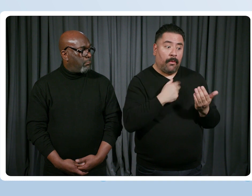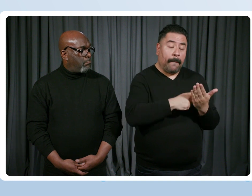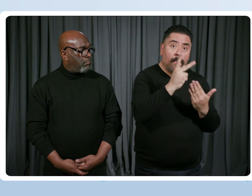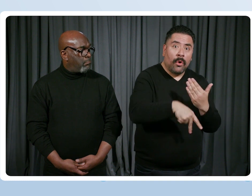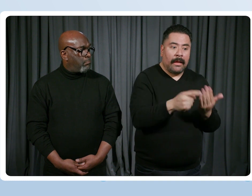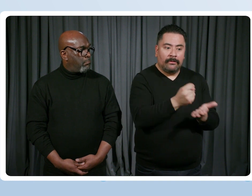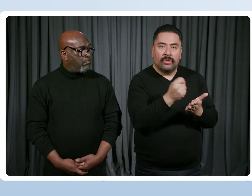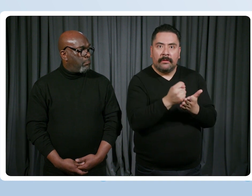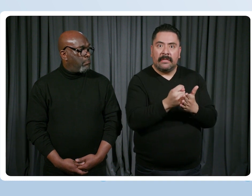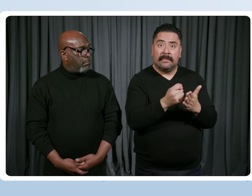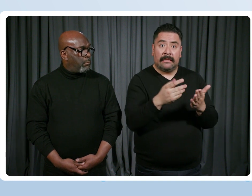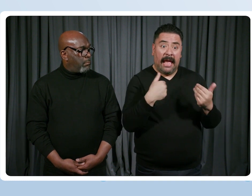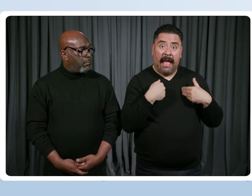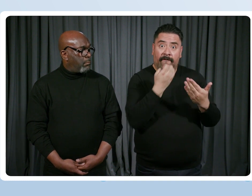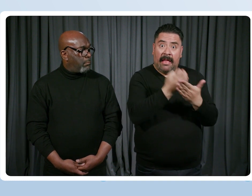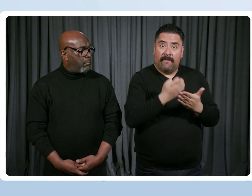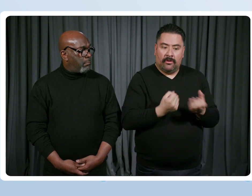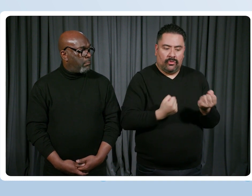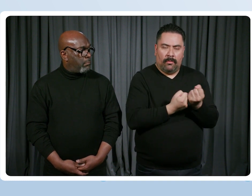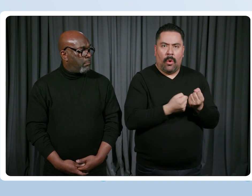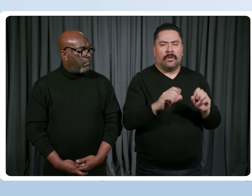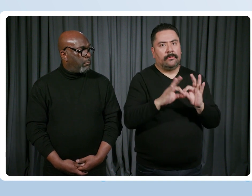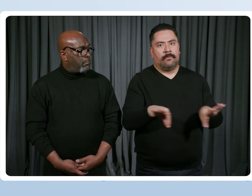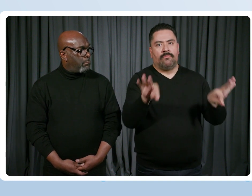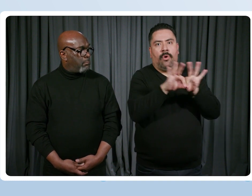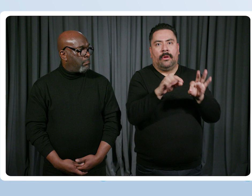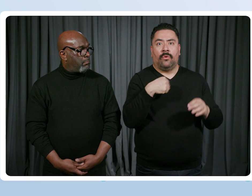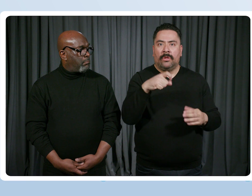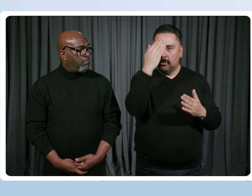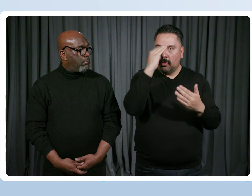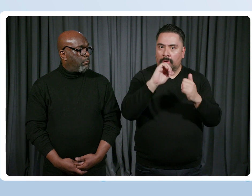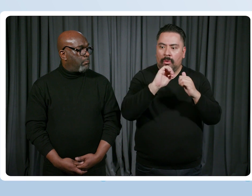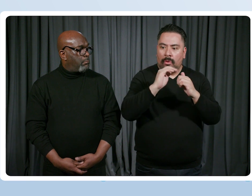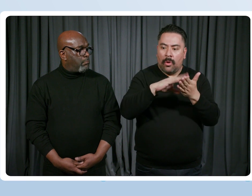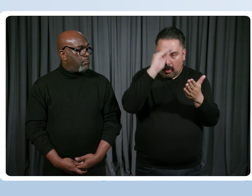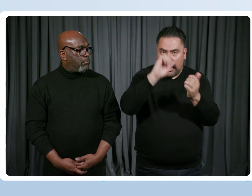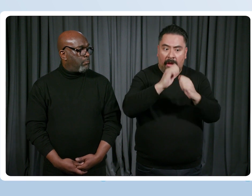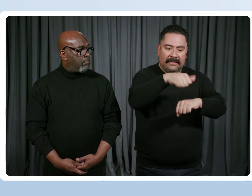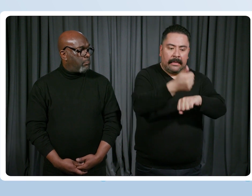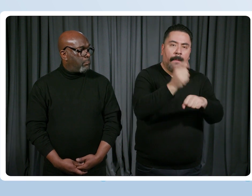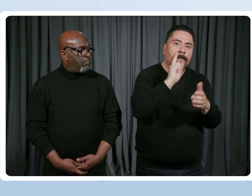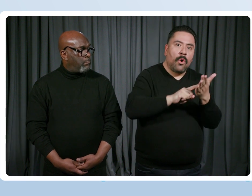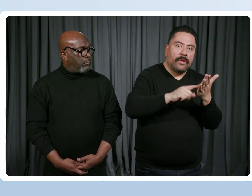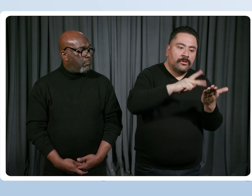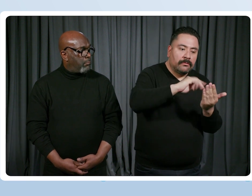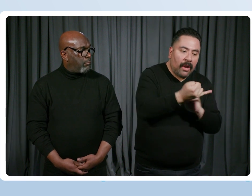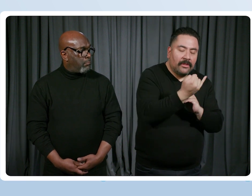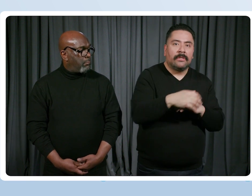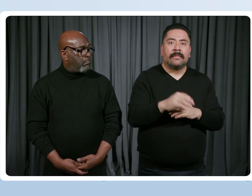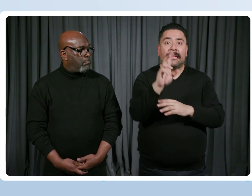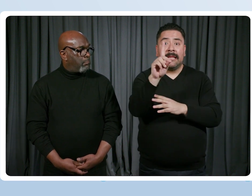our treatments is important. So we need to know how to set up a research project and collect the data and